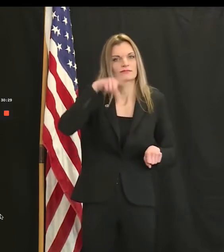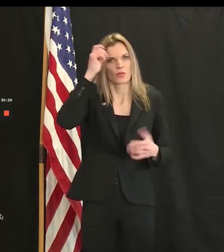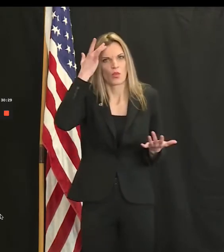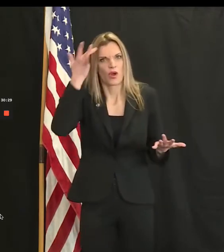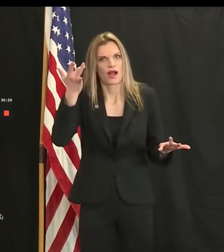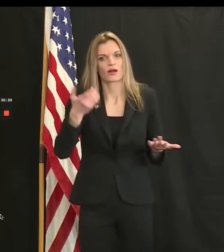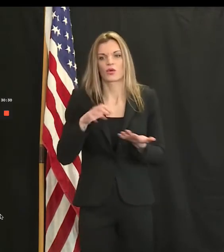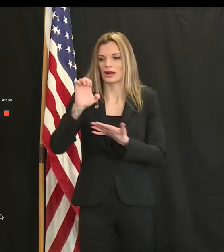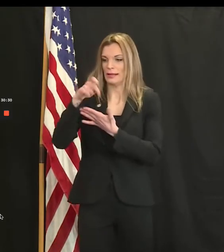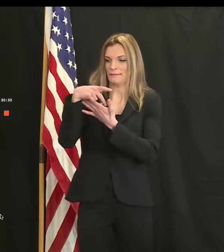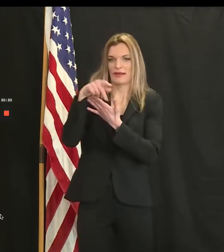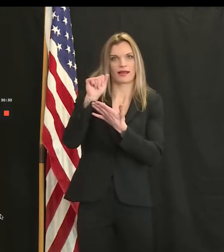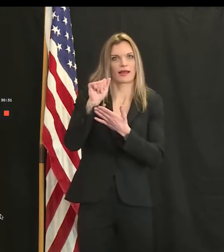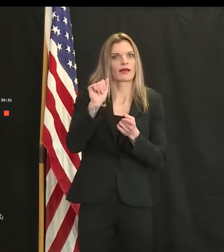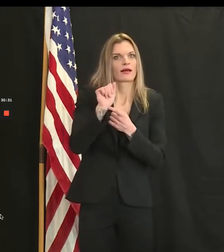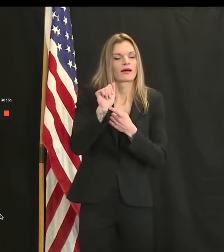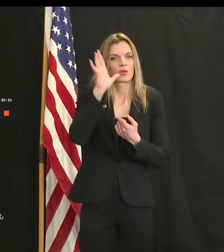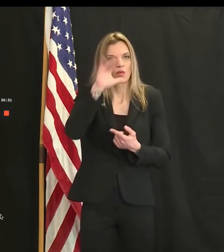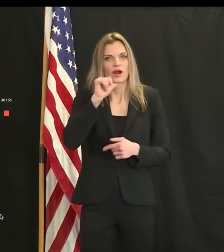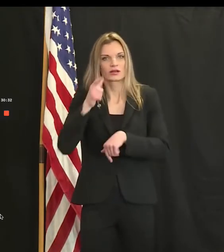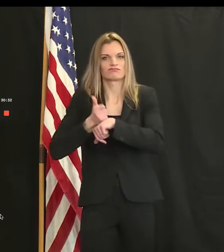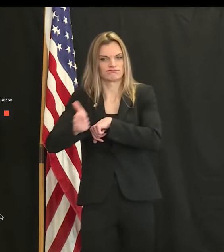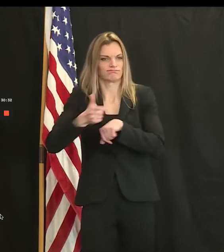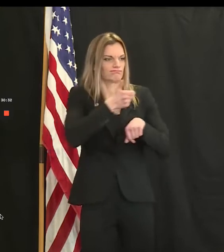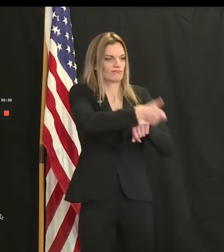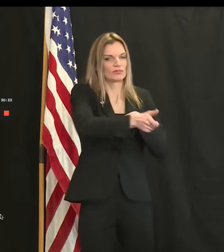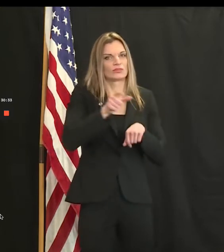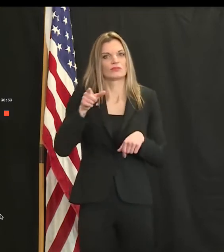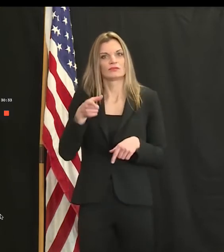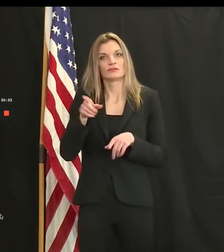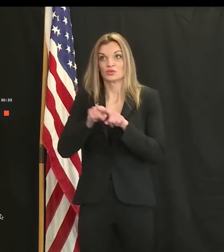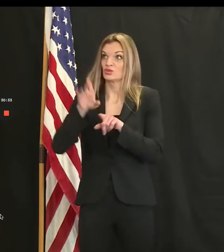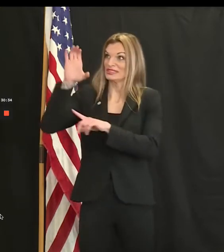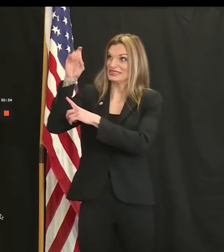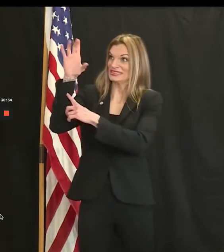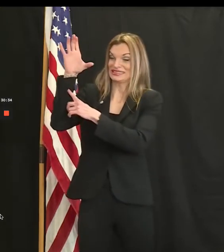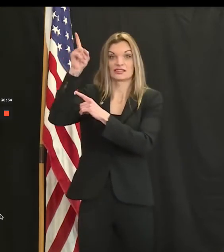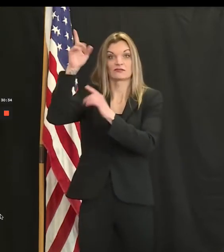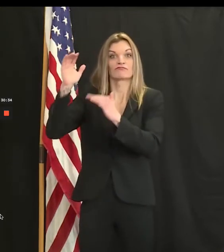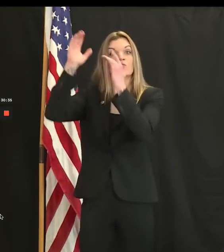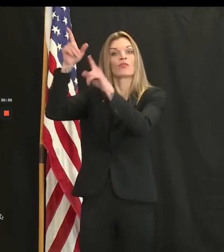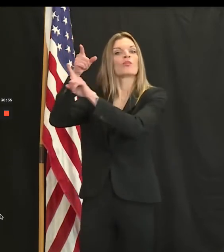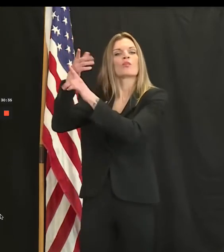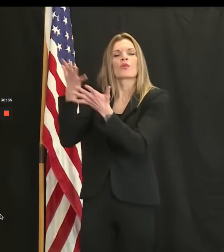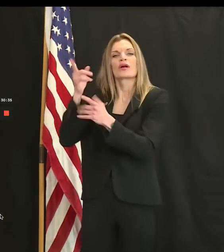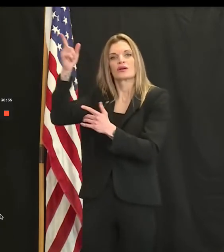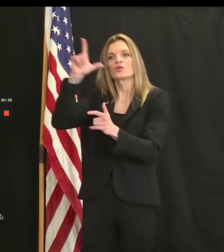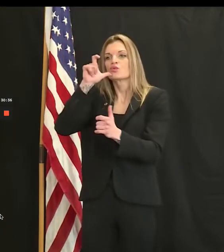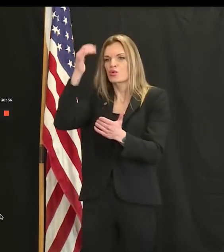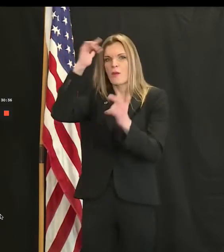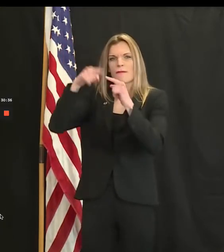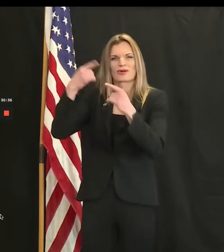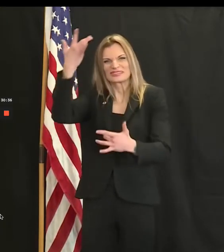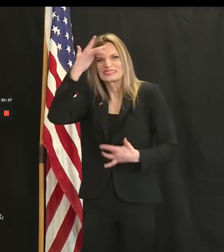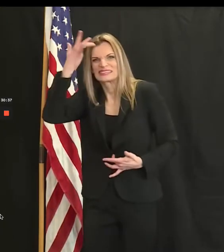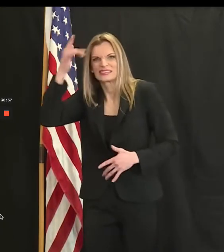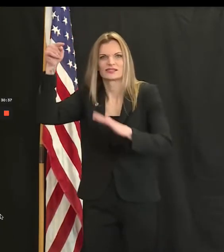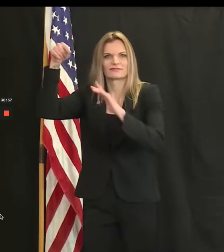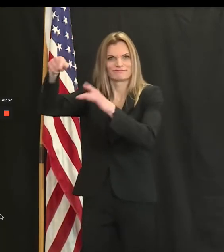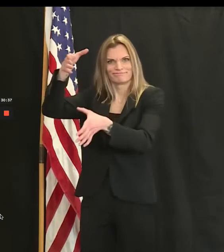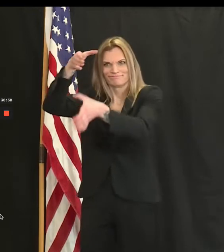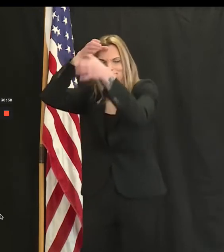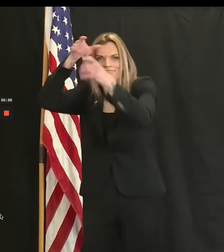EPA been charged? They too, along with the CDC, were informed of this Legionella outbreak and did not make it